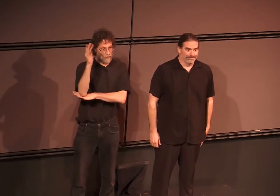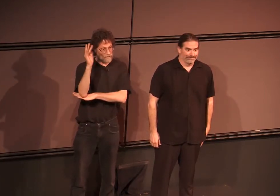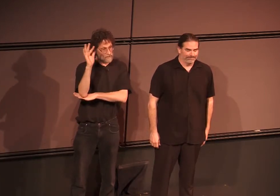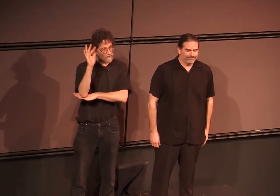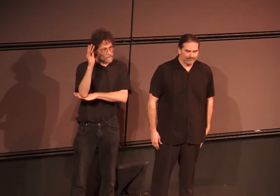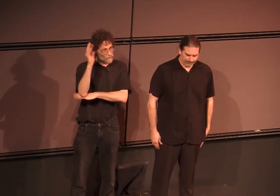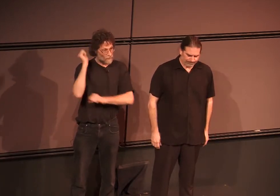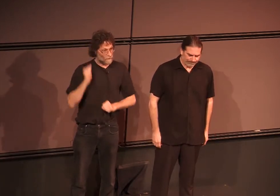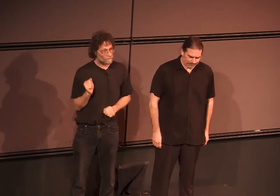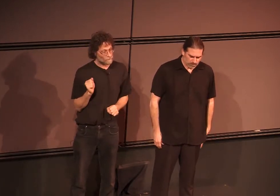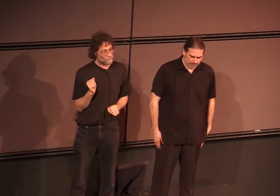branches of a tree.